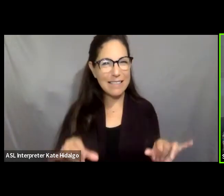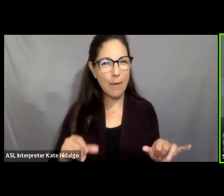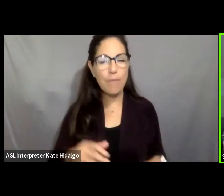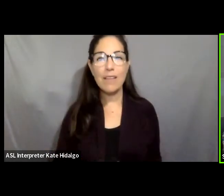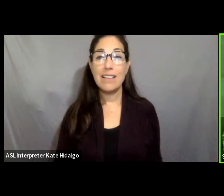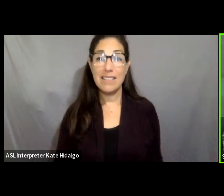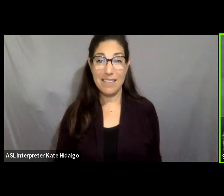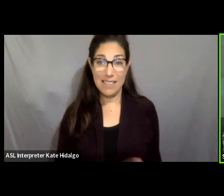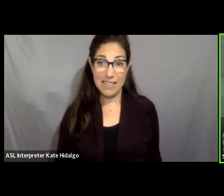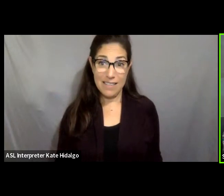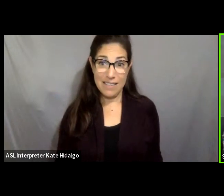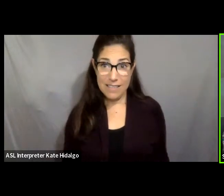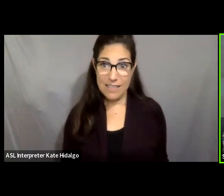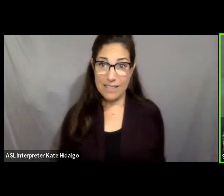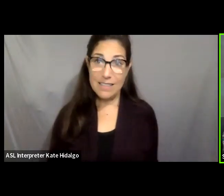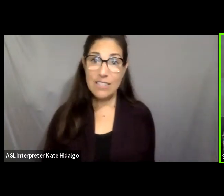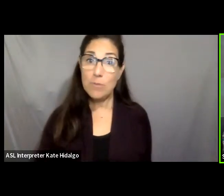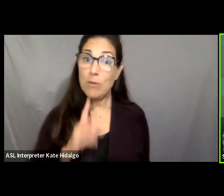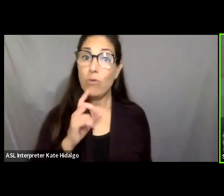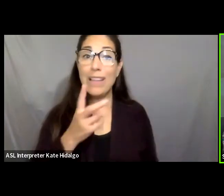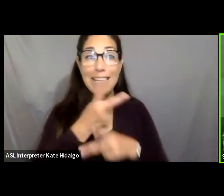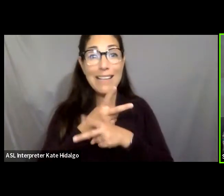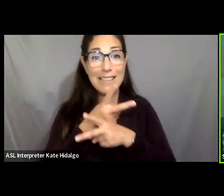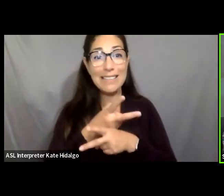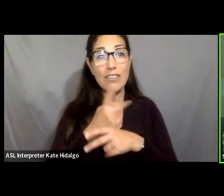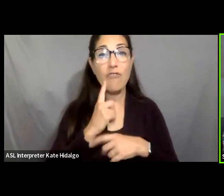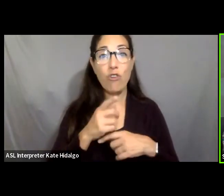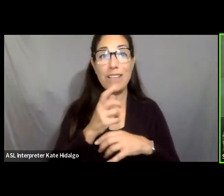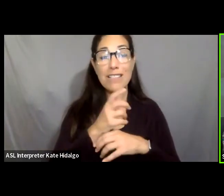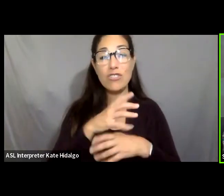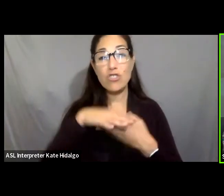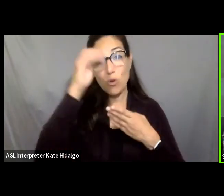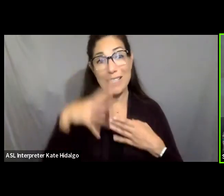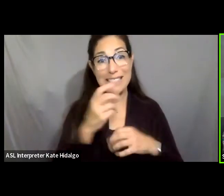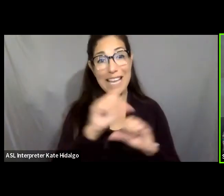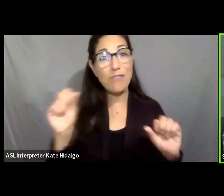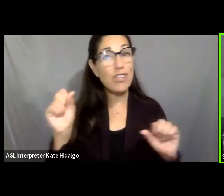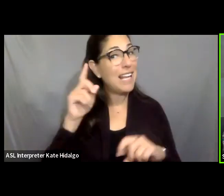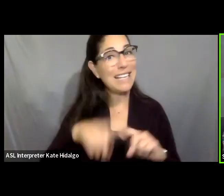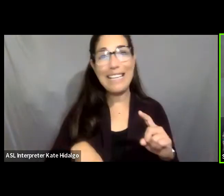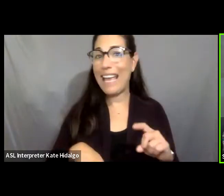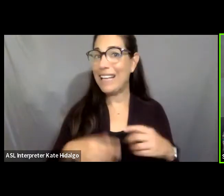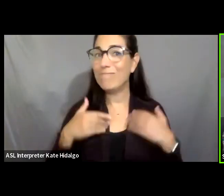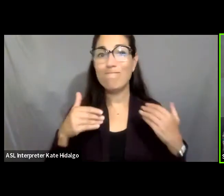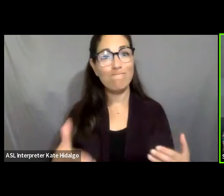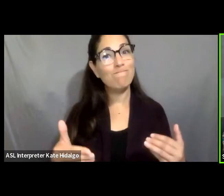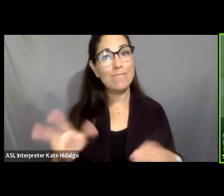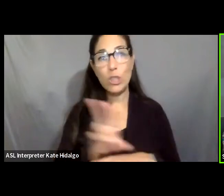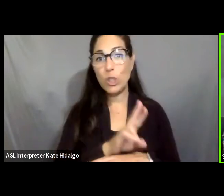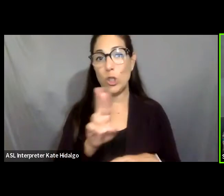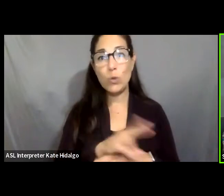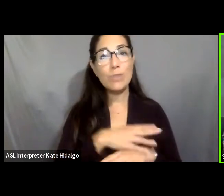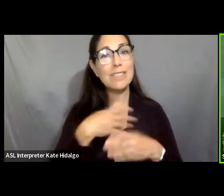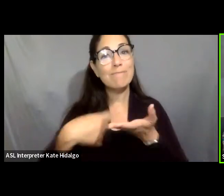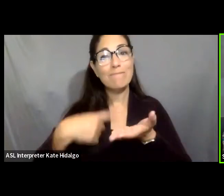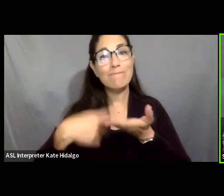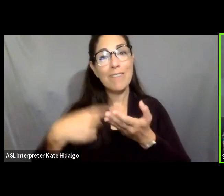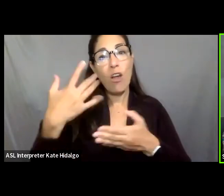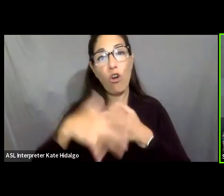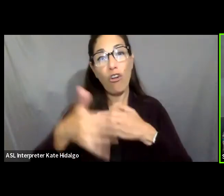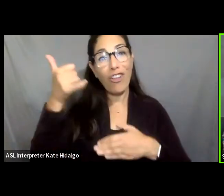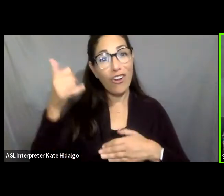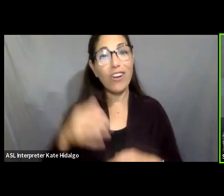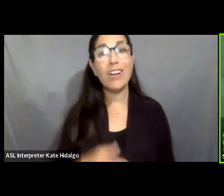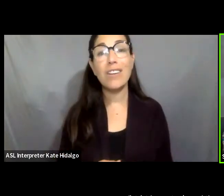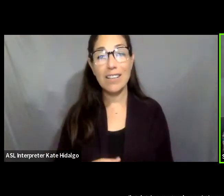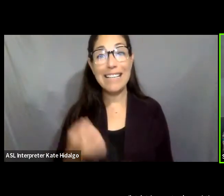Out of an abundance of caution for student safety, the district has not released the pool for use, as was discussed earlier during public comment.